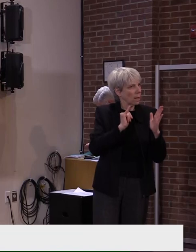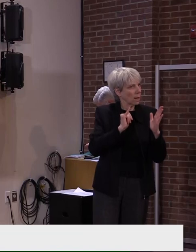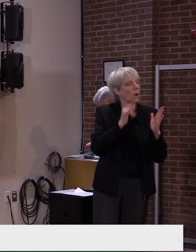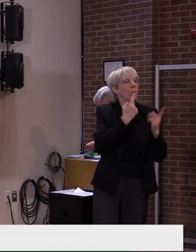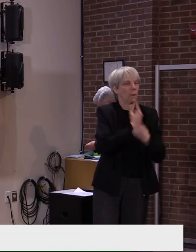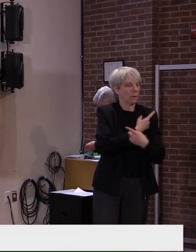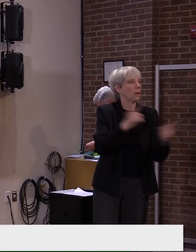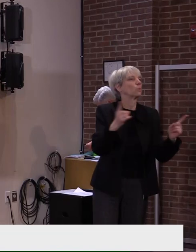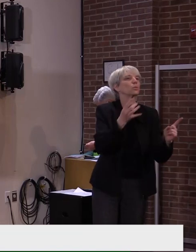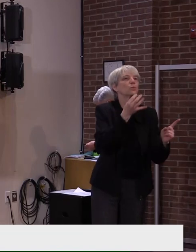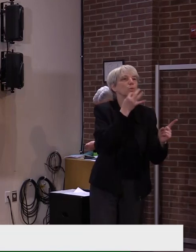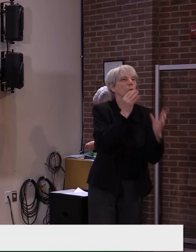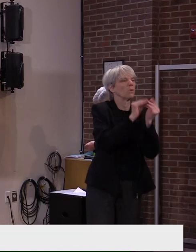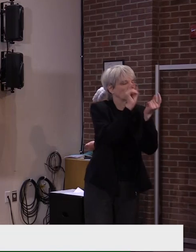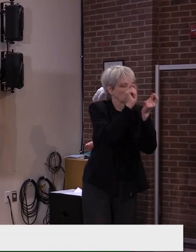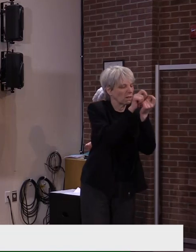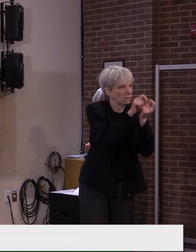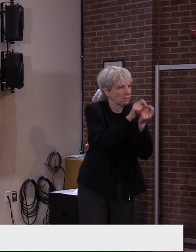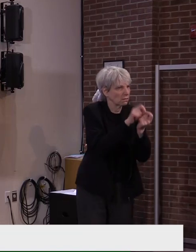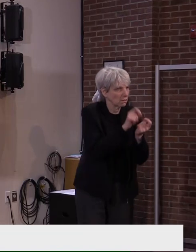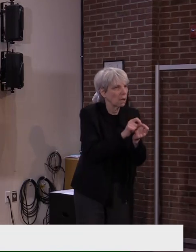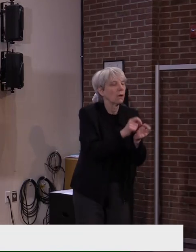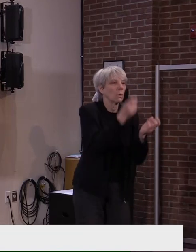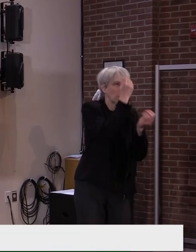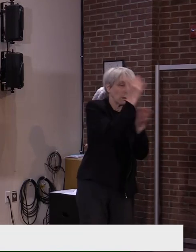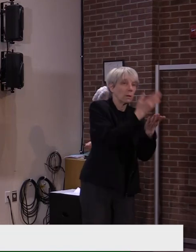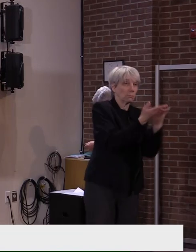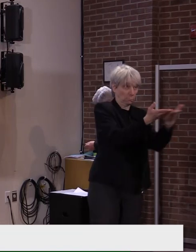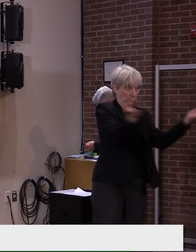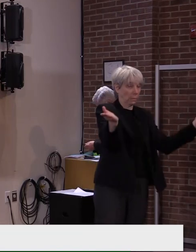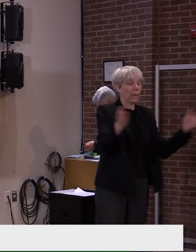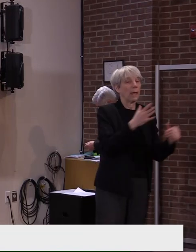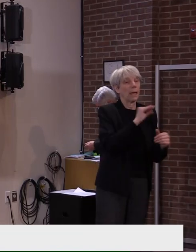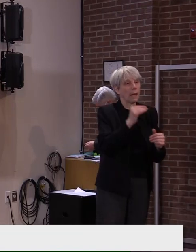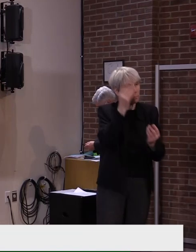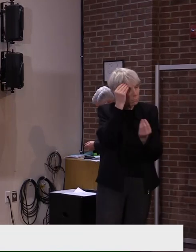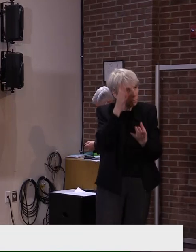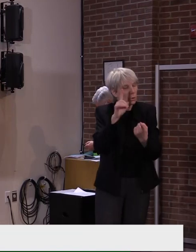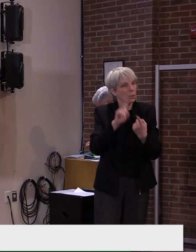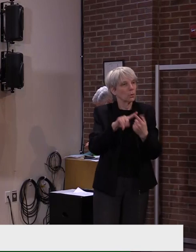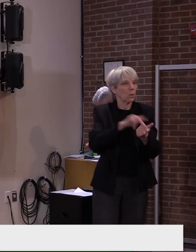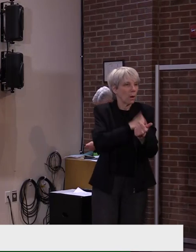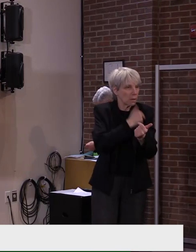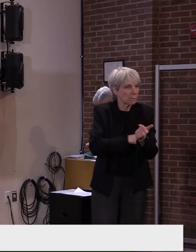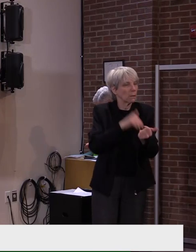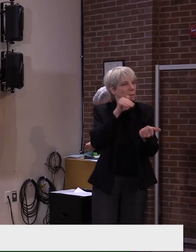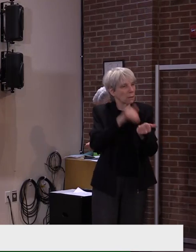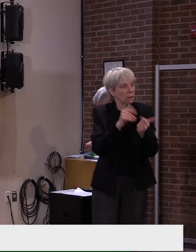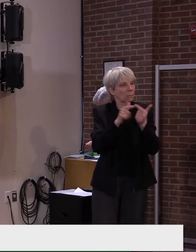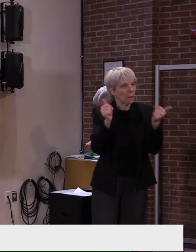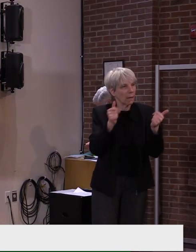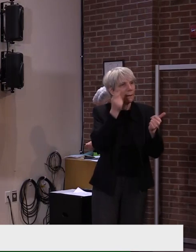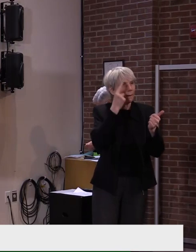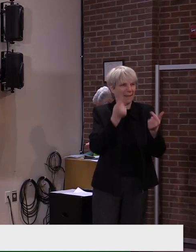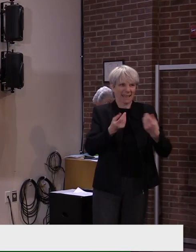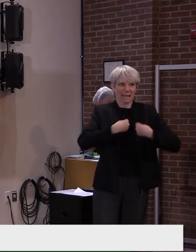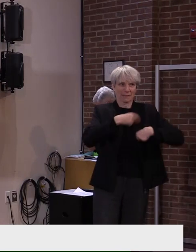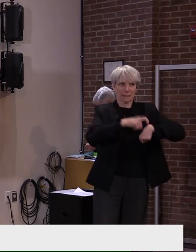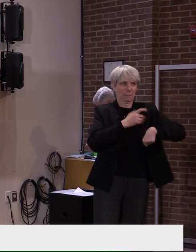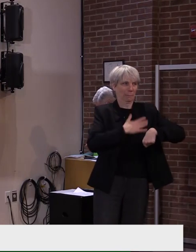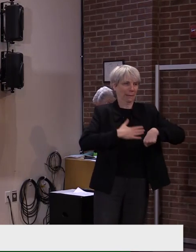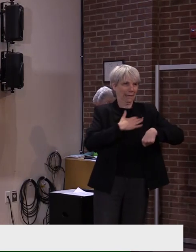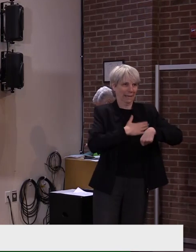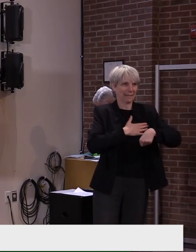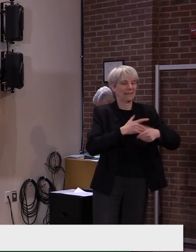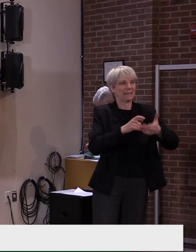available to the public and healthcare providers as soon as possible. Please know that it will take a little time for all the